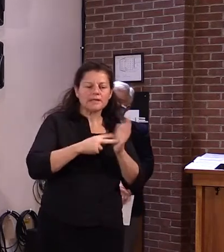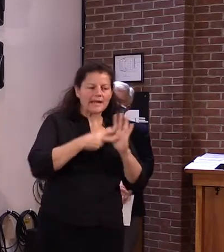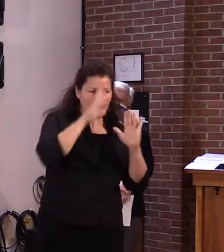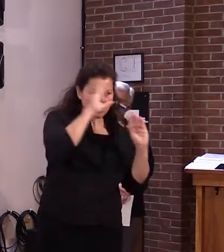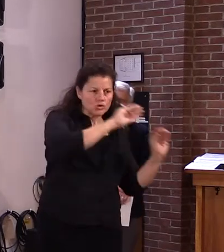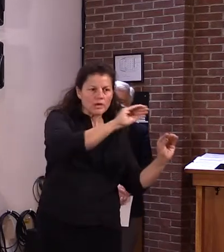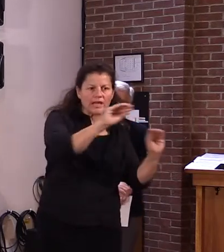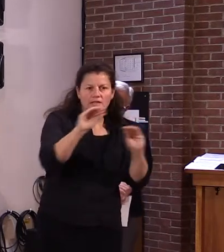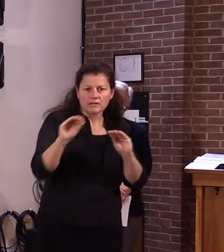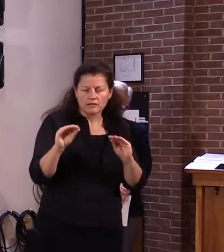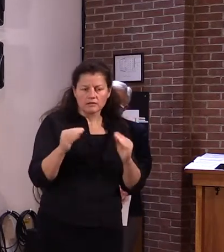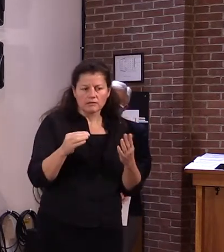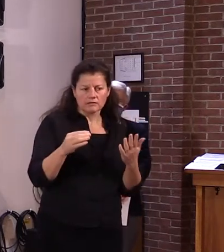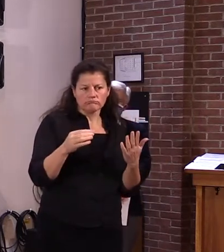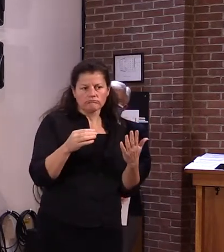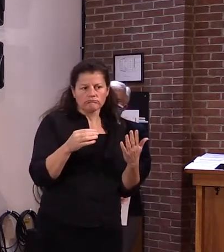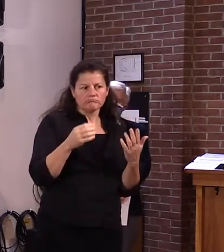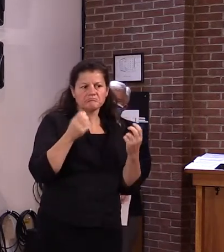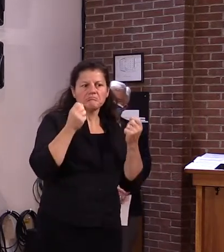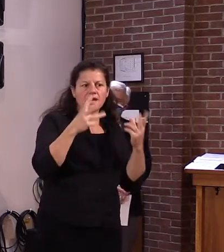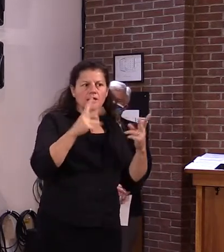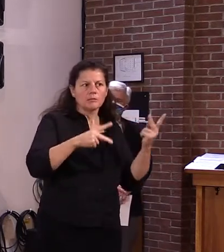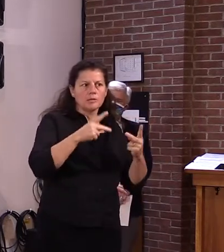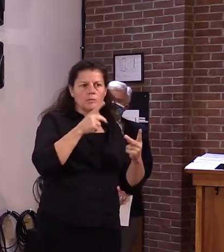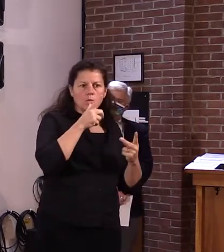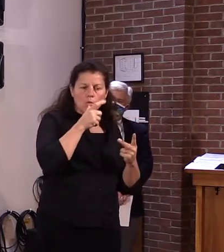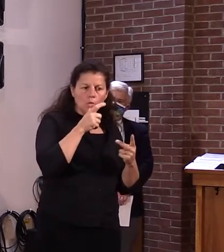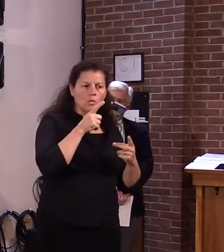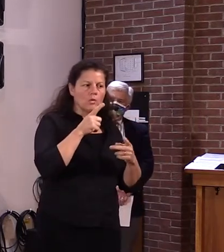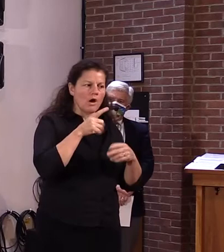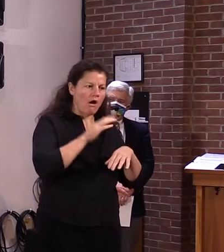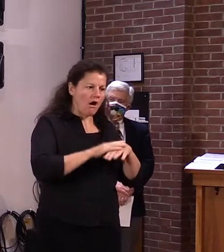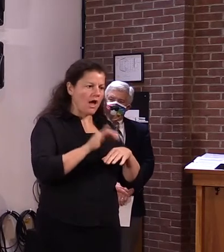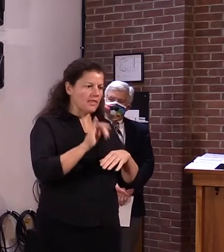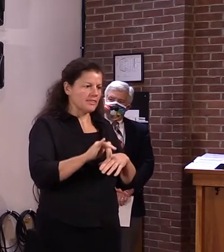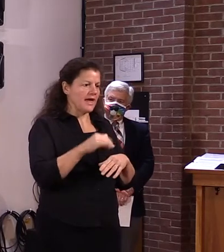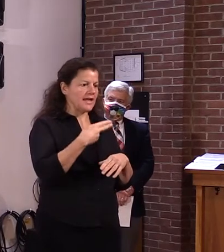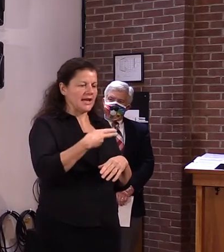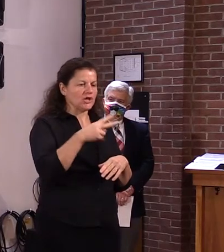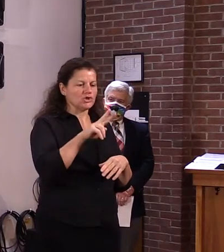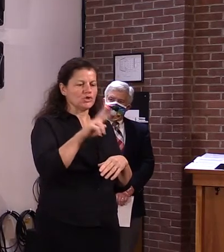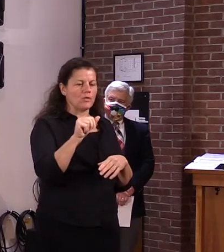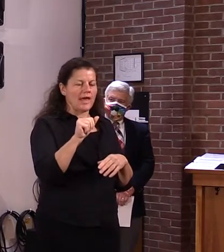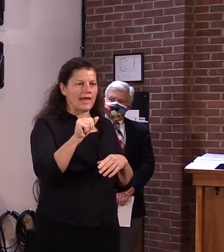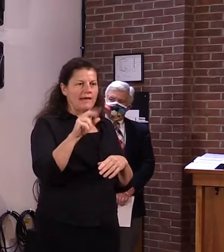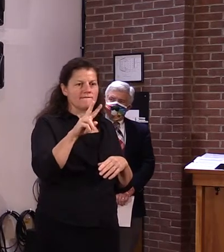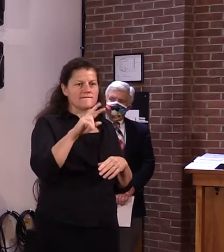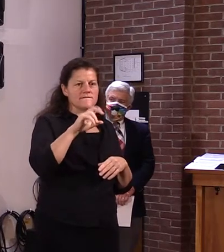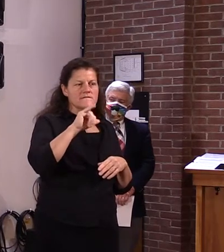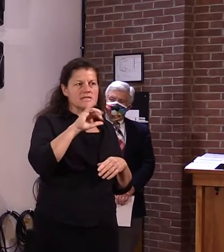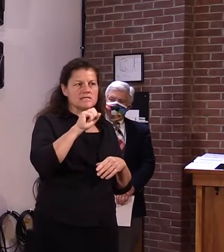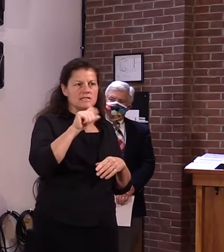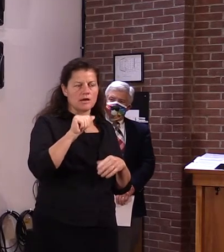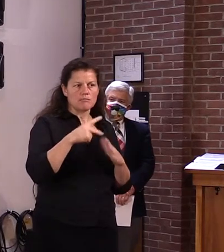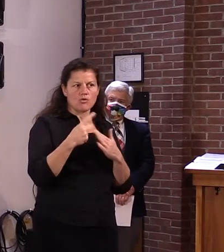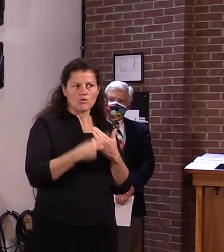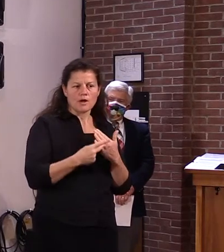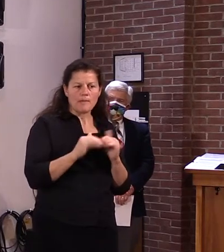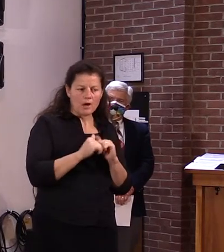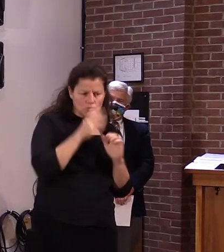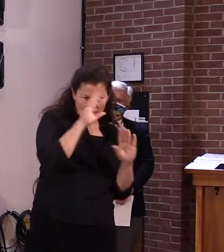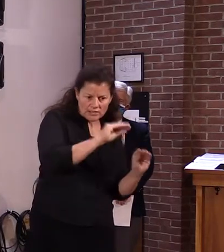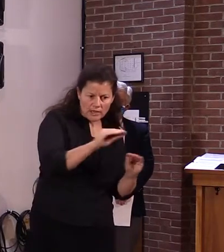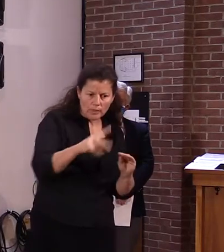educating many of the people that were on the visa program was sort of what this entails and how to deal with the